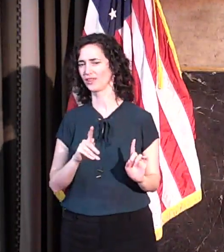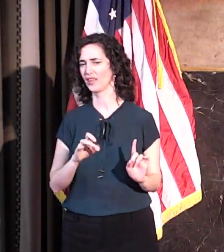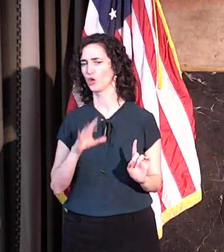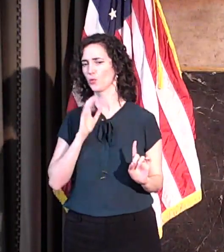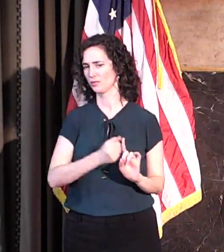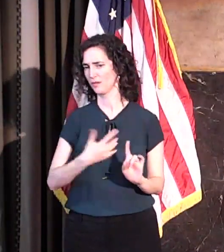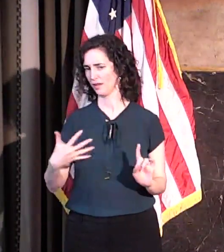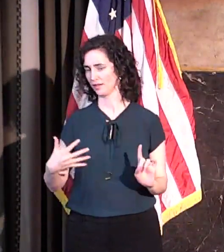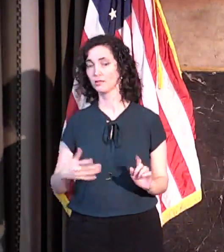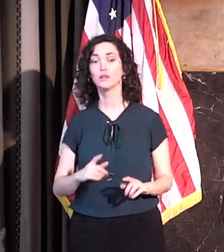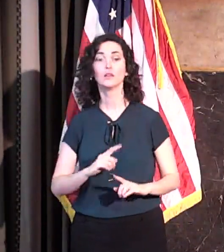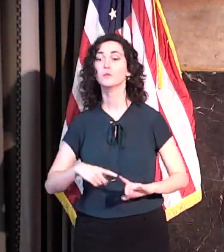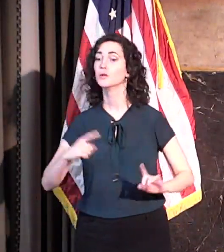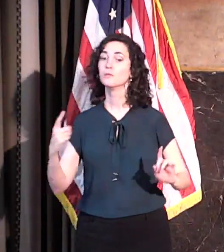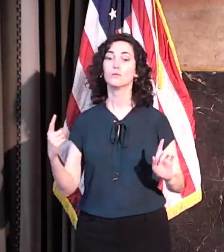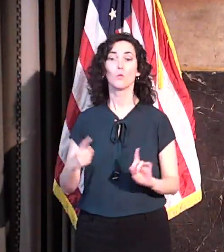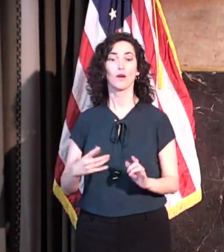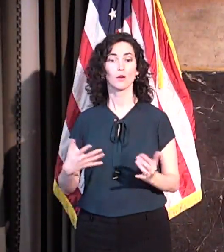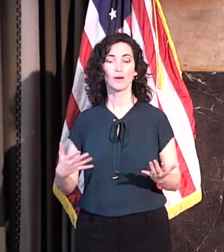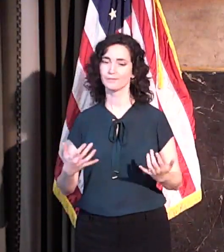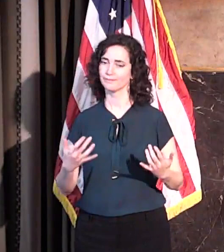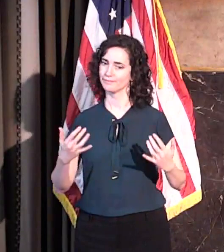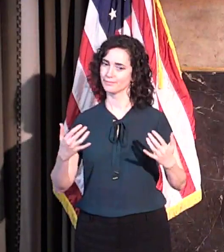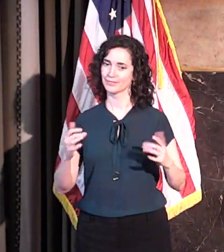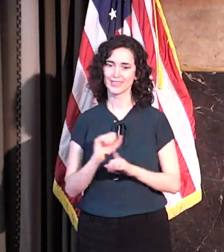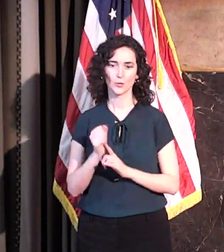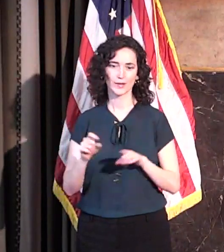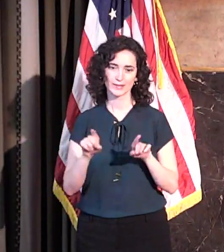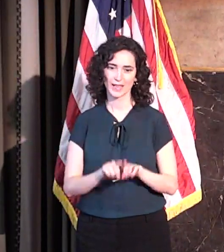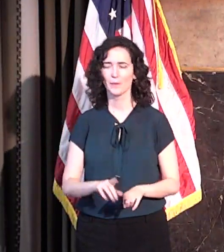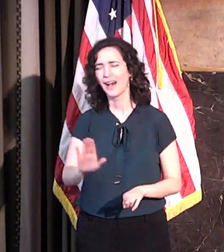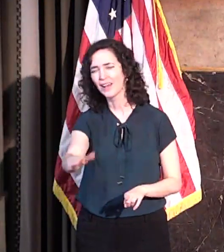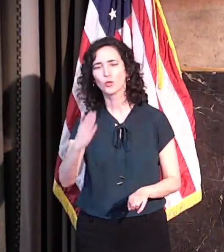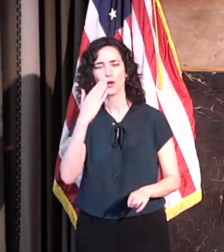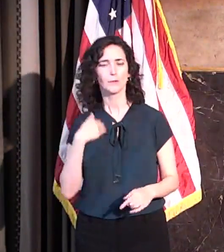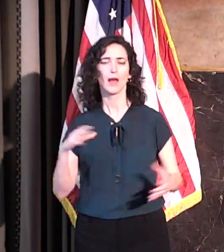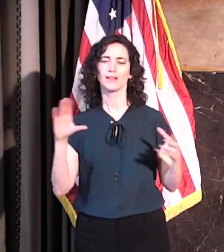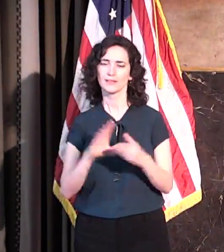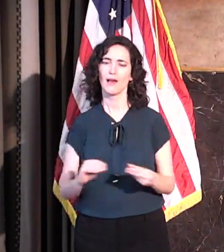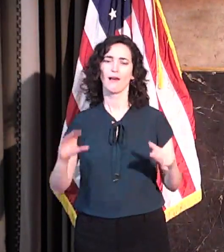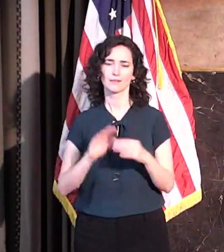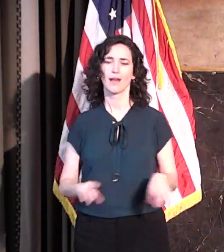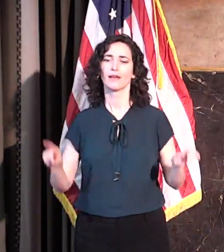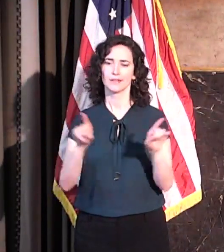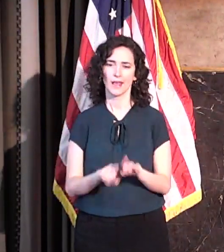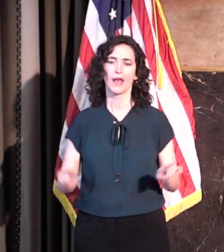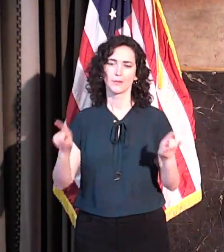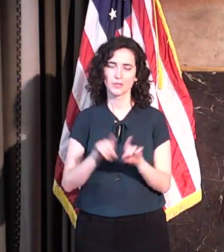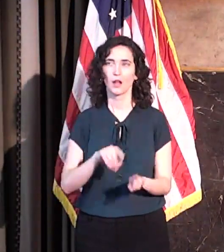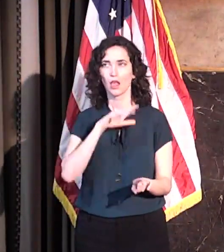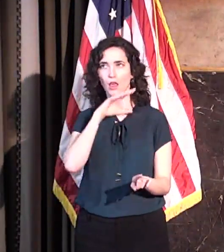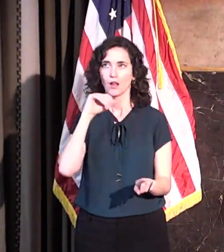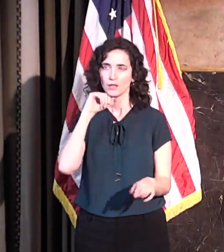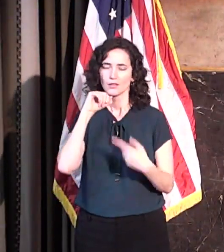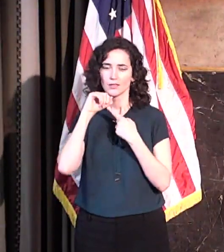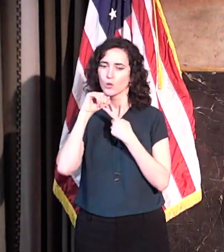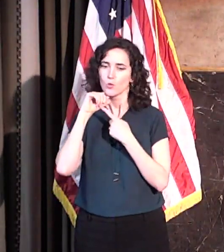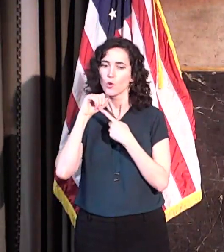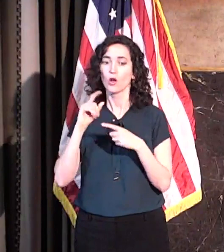But it remains the case, and I know that this sounds like a broken record, but until the facts change, the message has to stay the